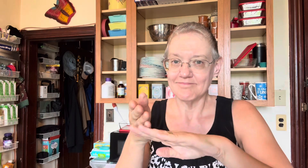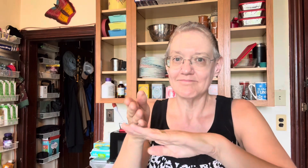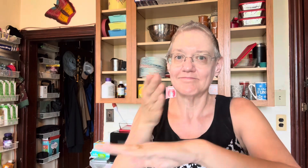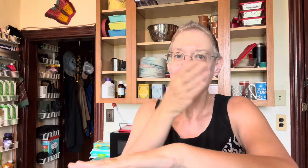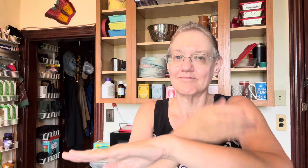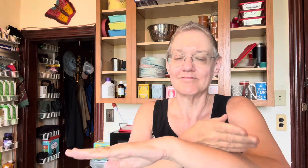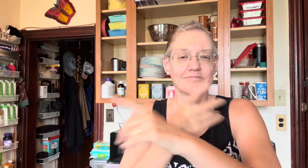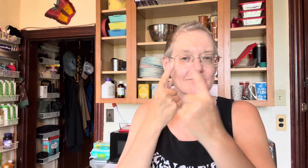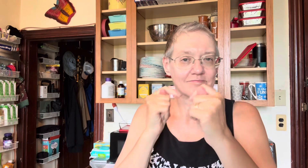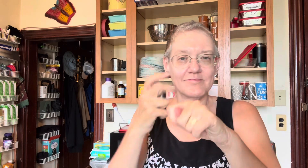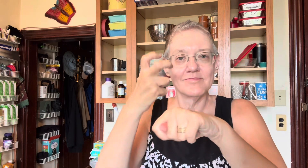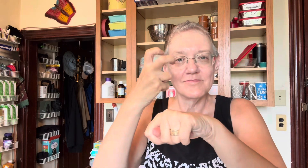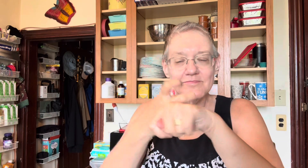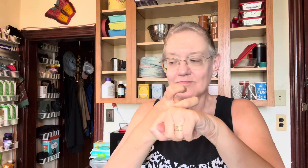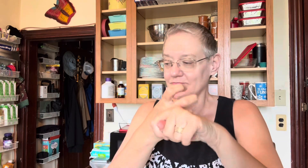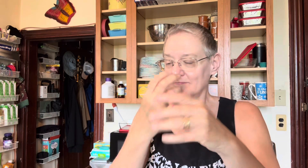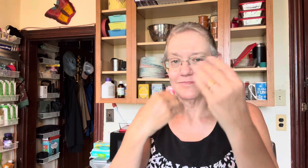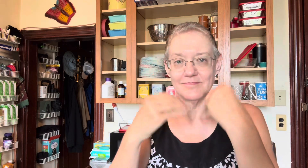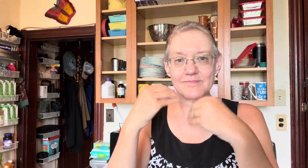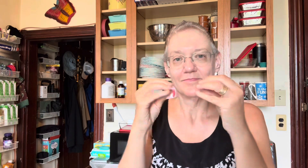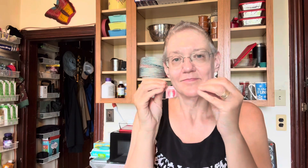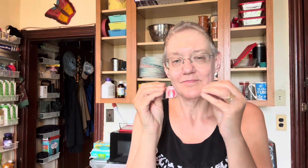more green vegetables